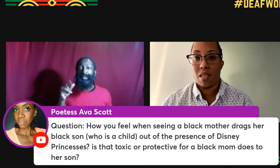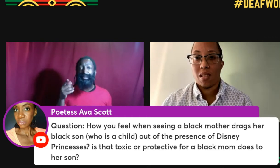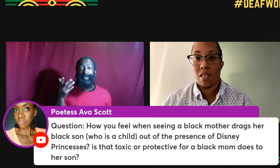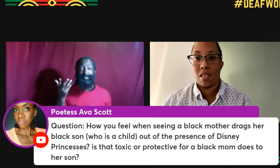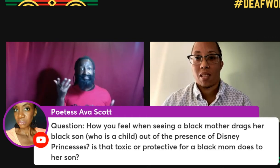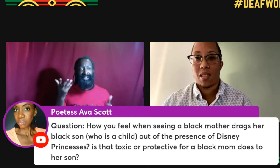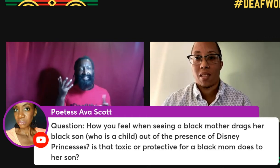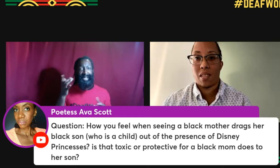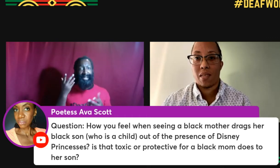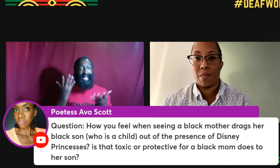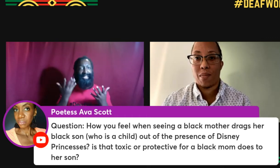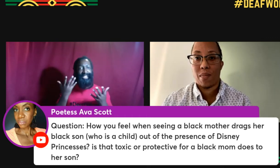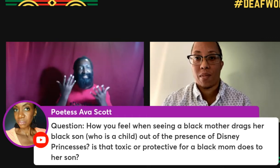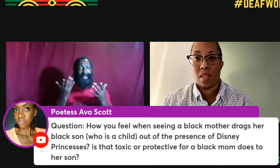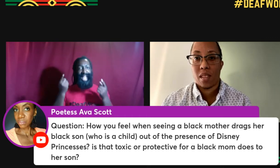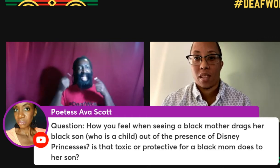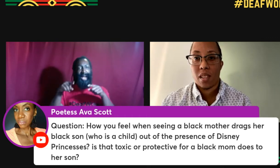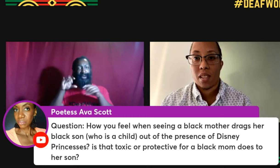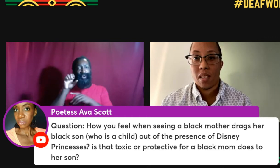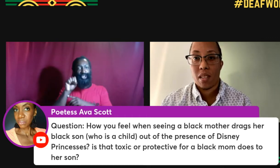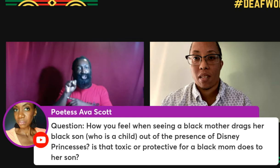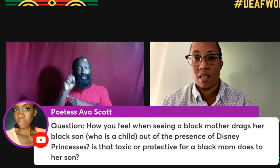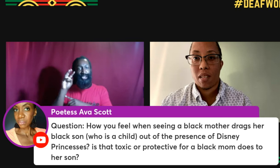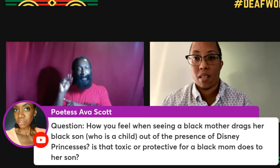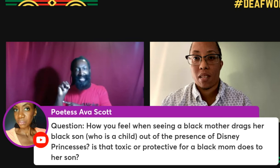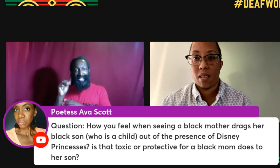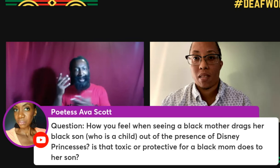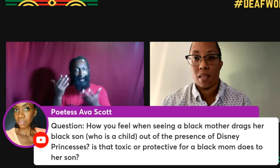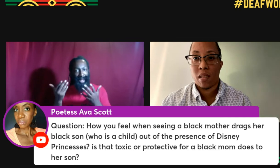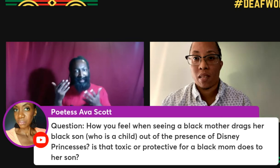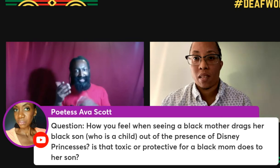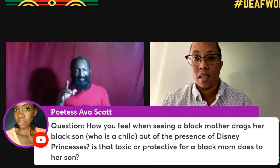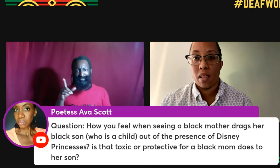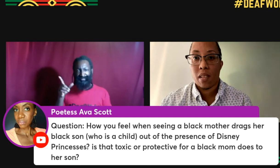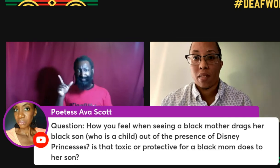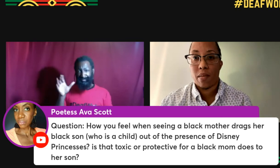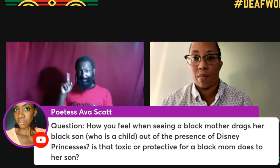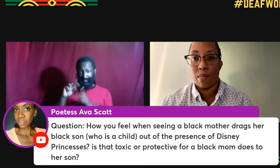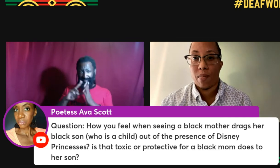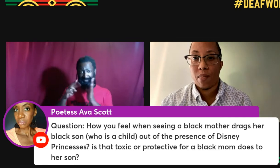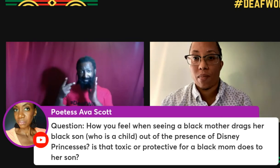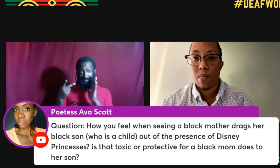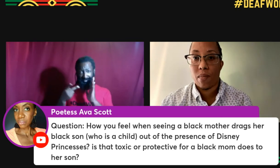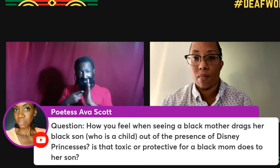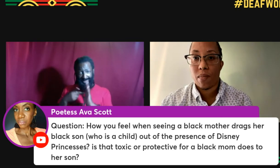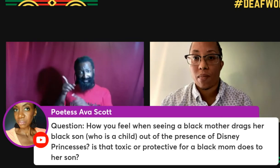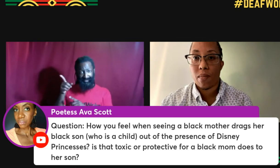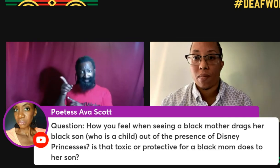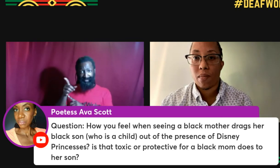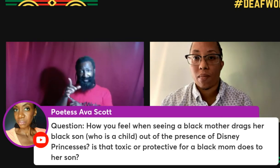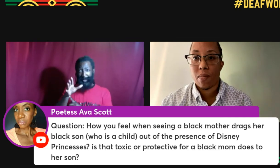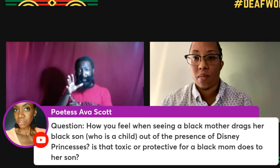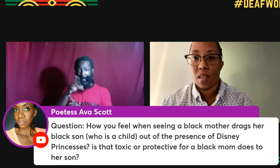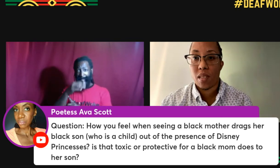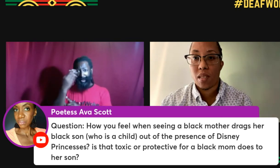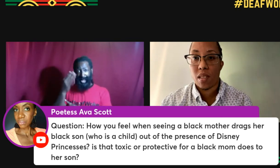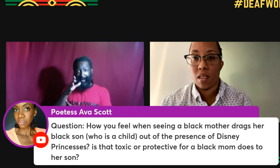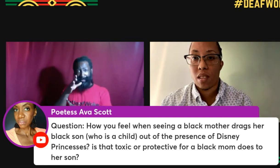Is that toxic or protective for a black mom to do that to her son?